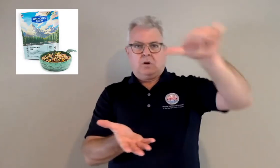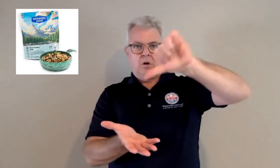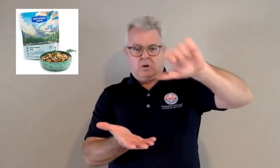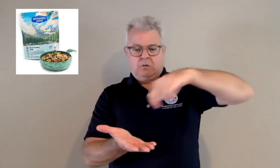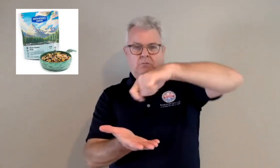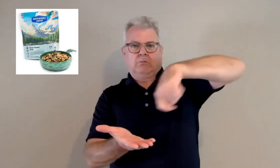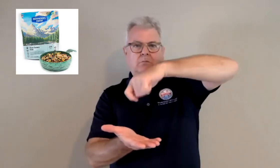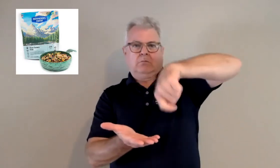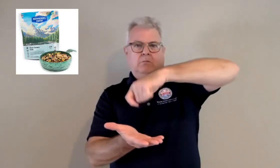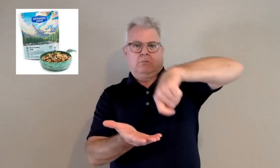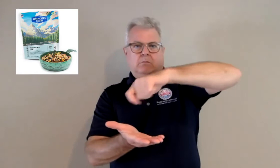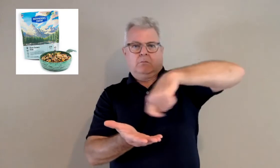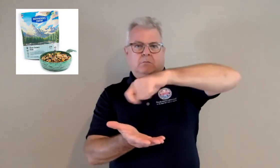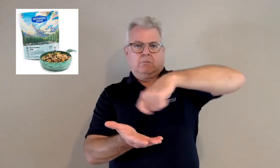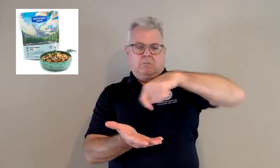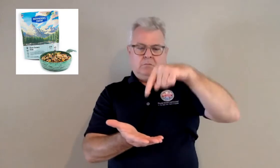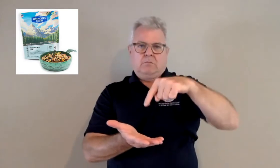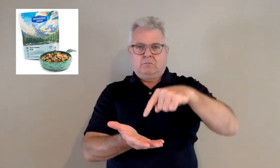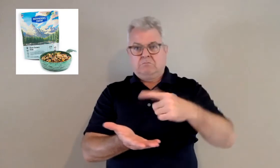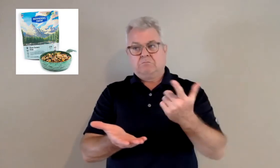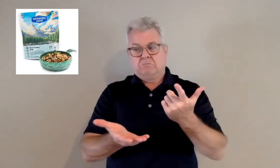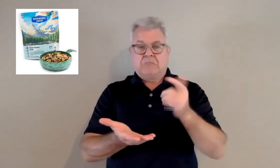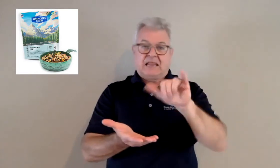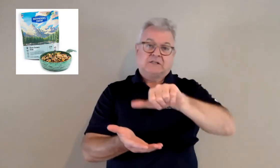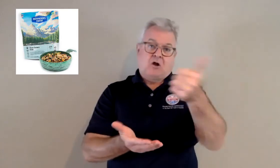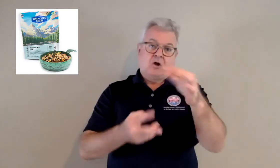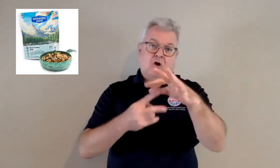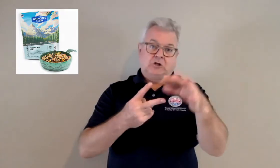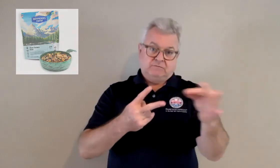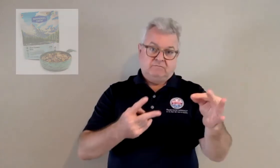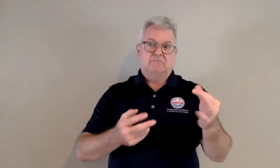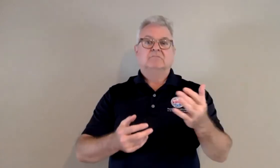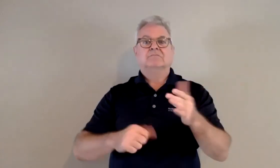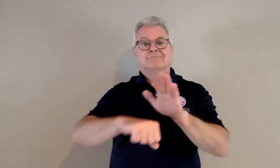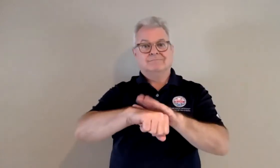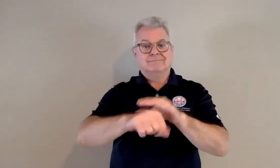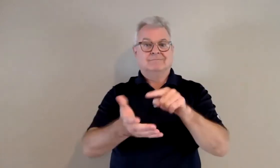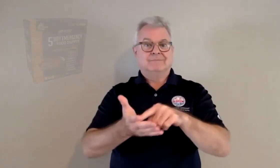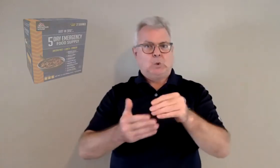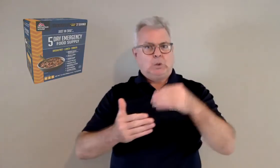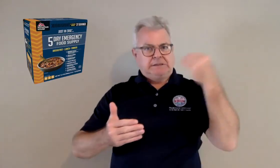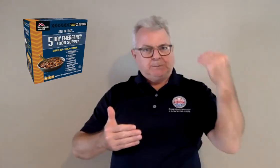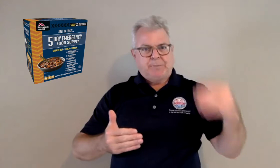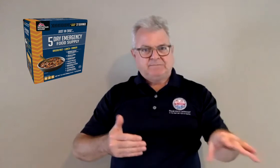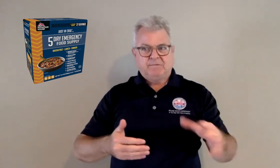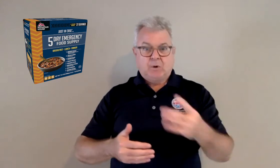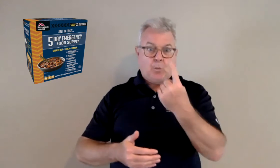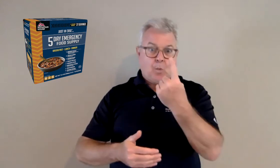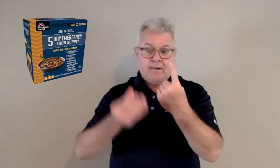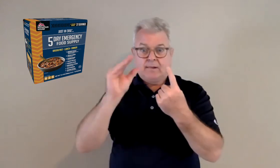just need to add boiling water to, mix up, and have food. That's another option. Sometimes